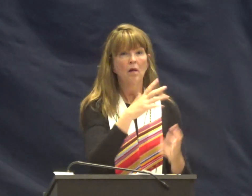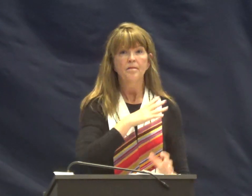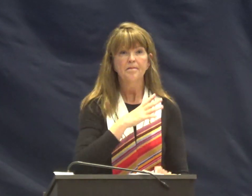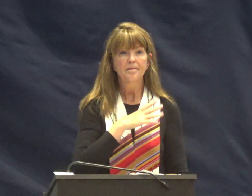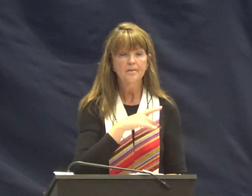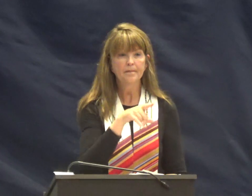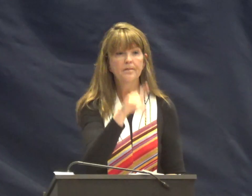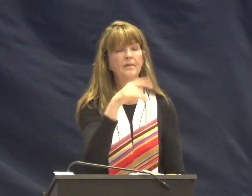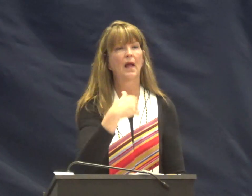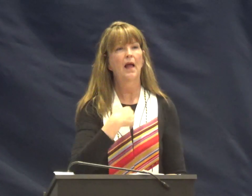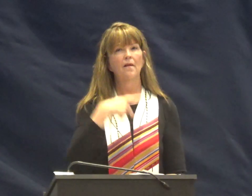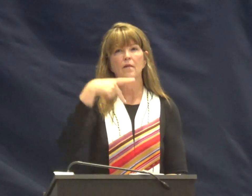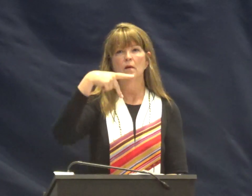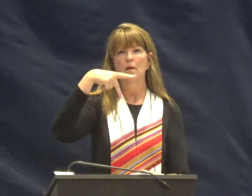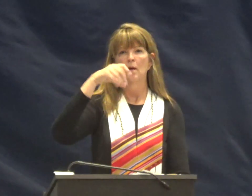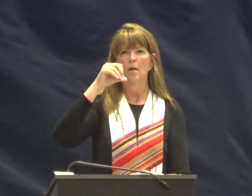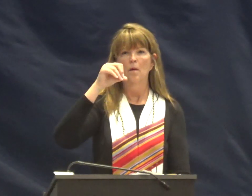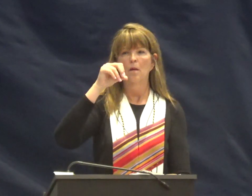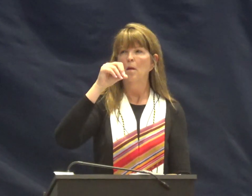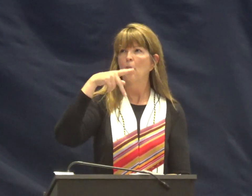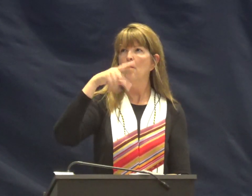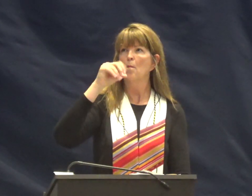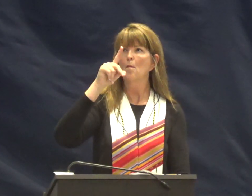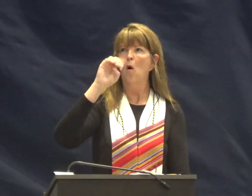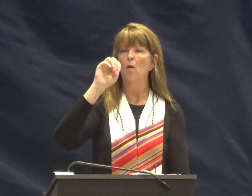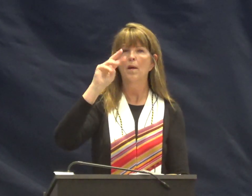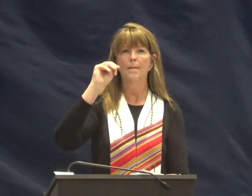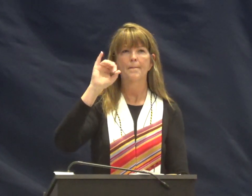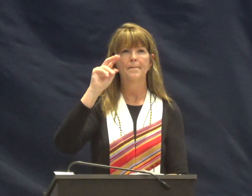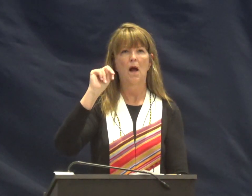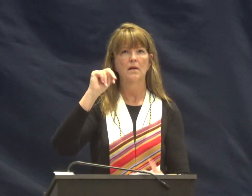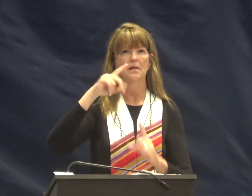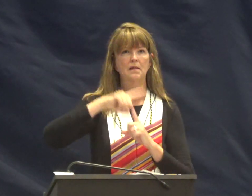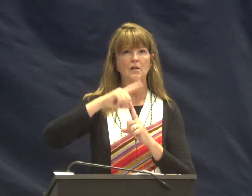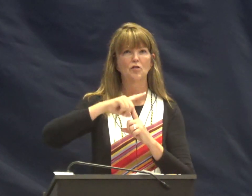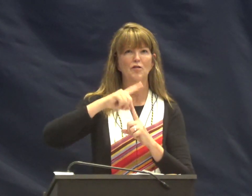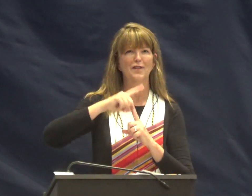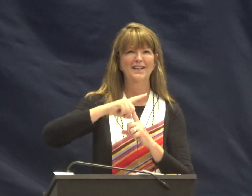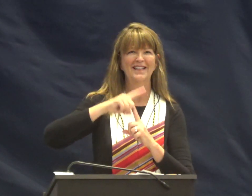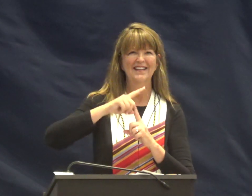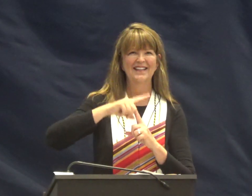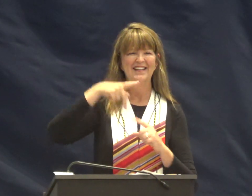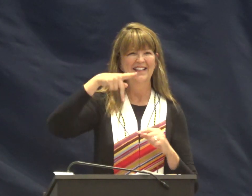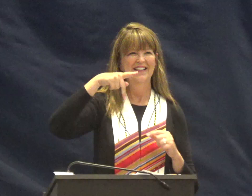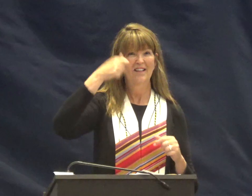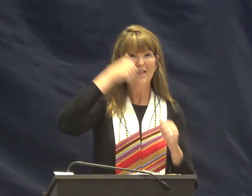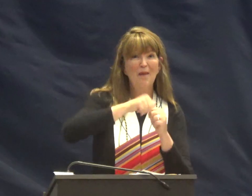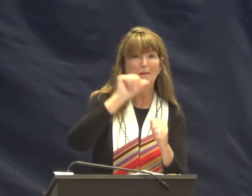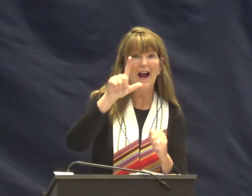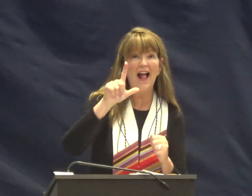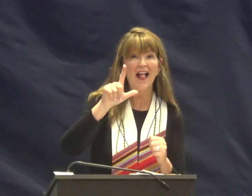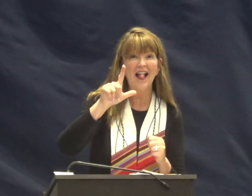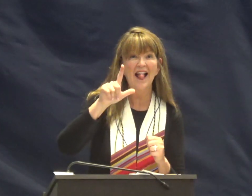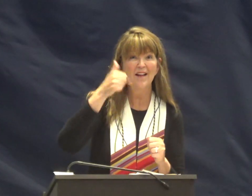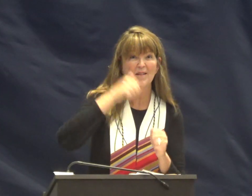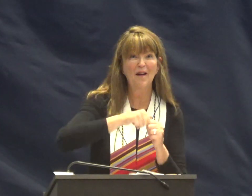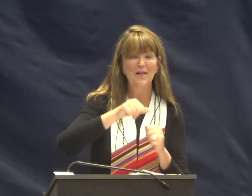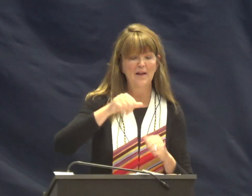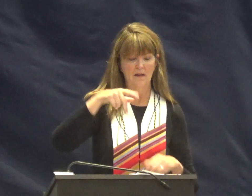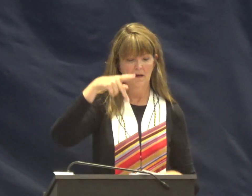wanted to buy some souvenir t-shirts. So they had Pokemon t-shirts. Al, do you remember